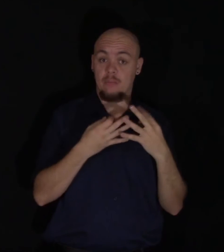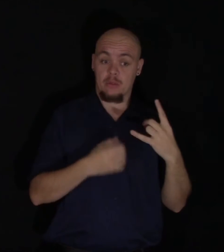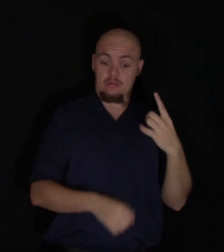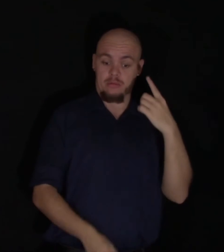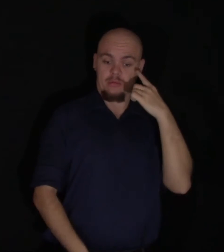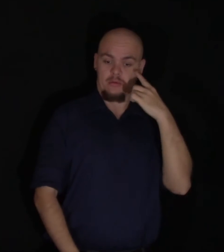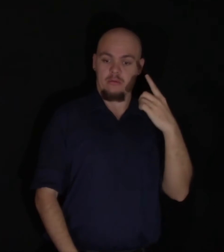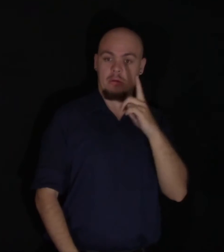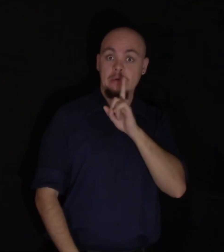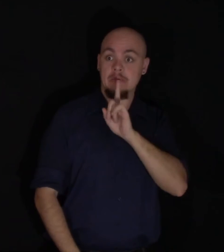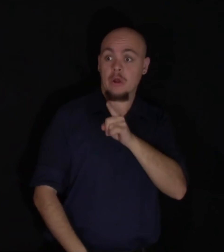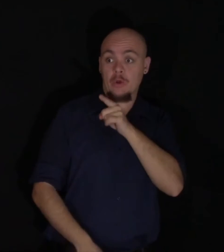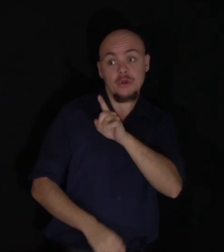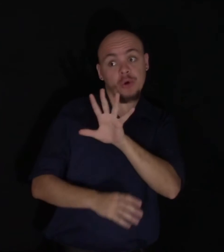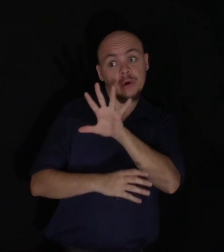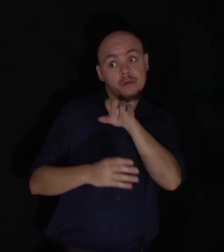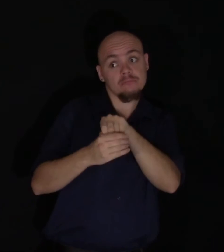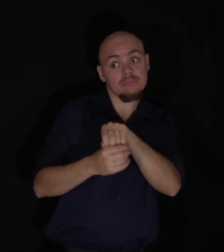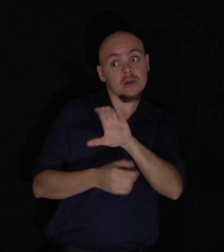I would join a cult.